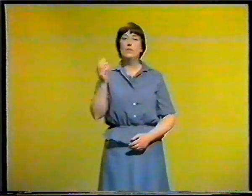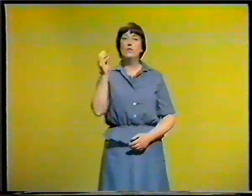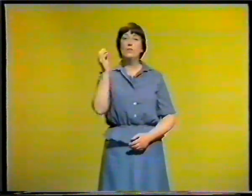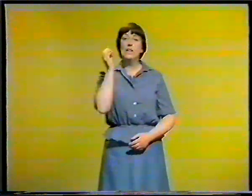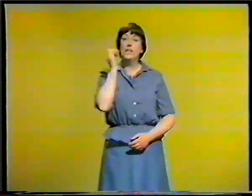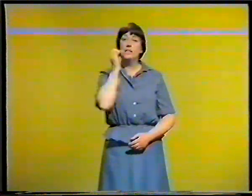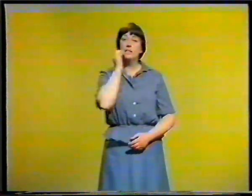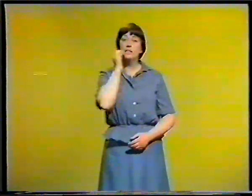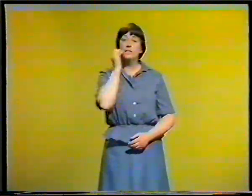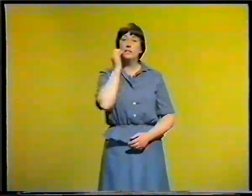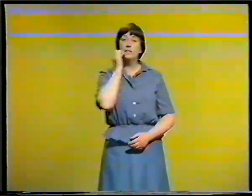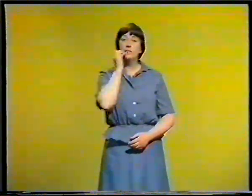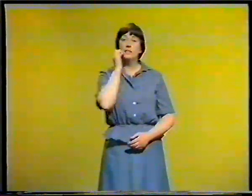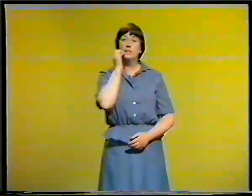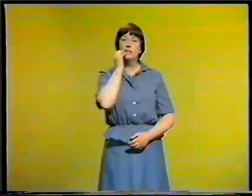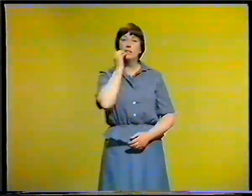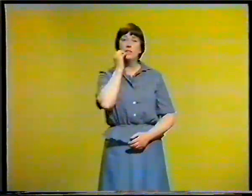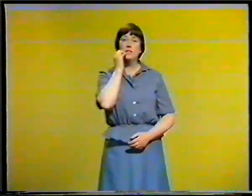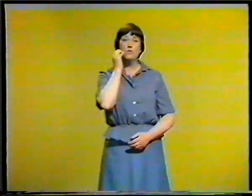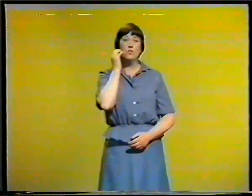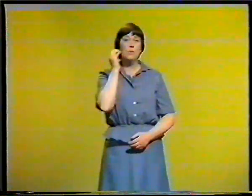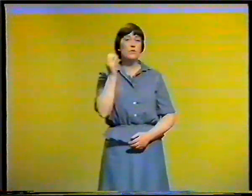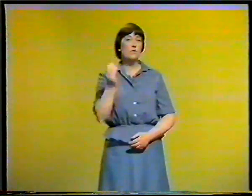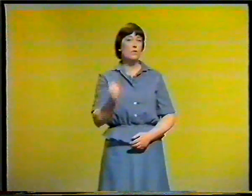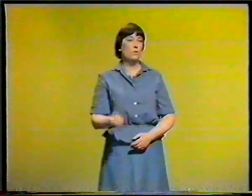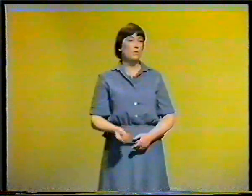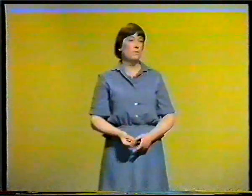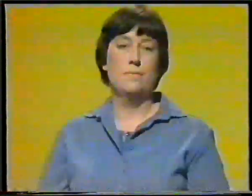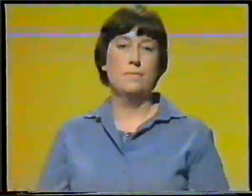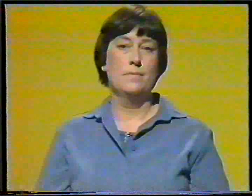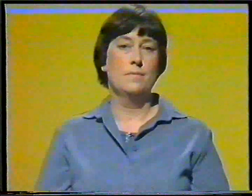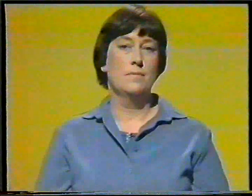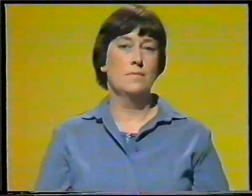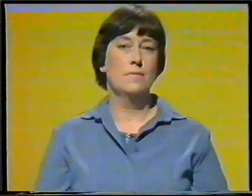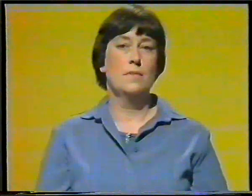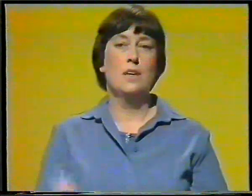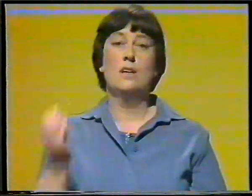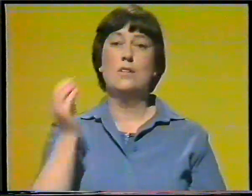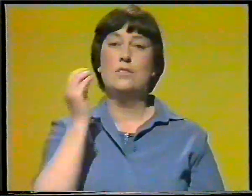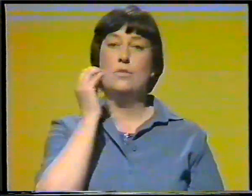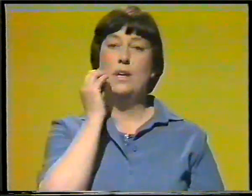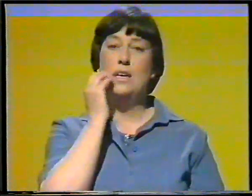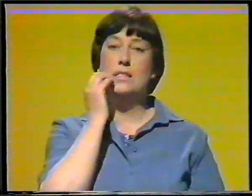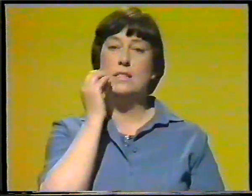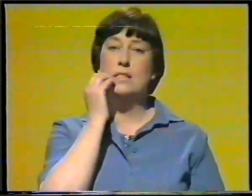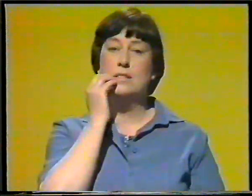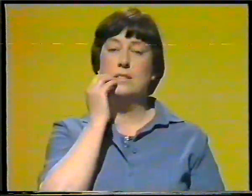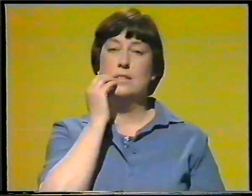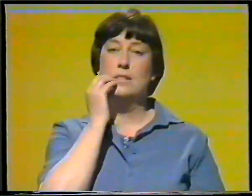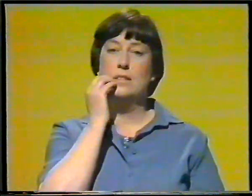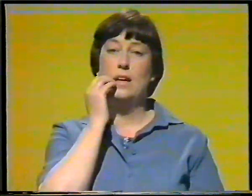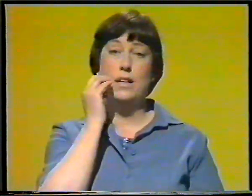To eat. This also means food. To eat and